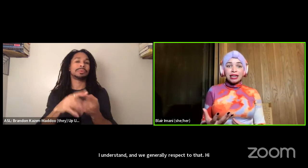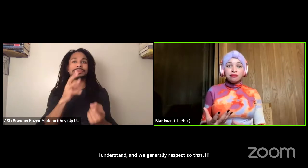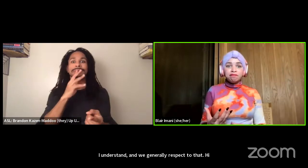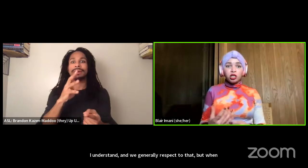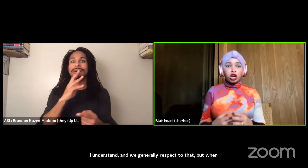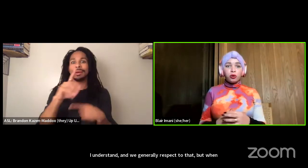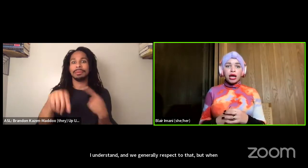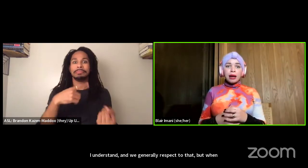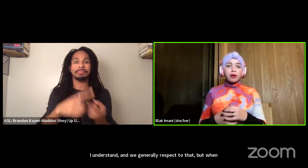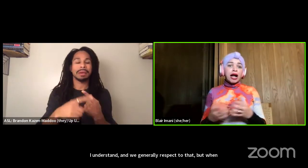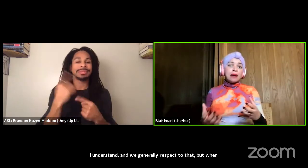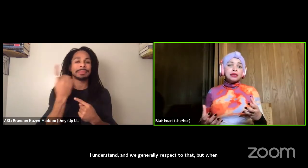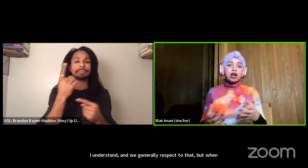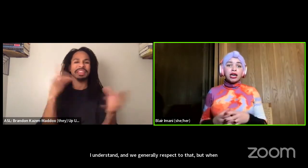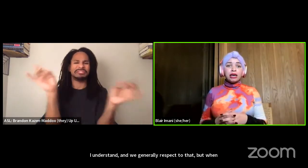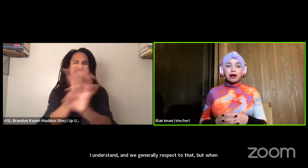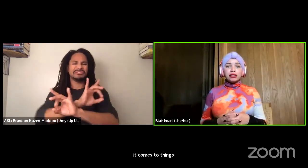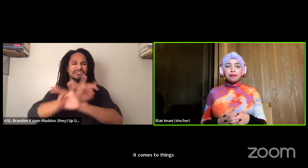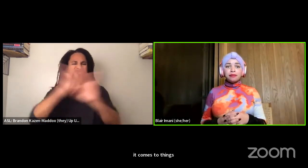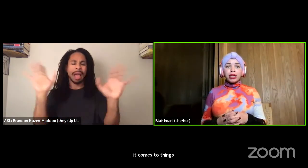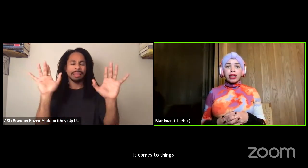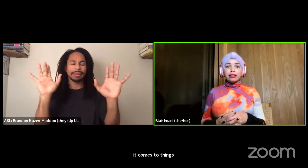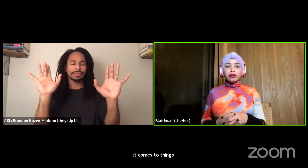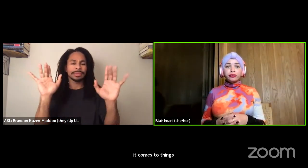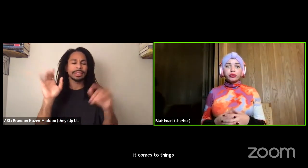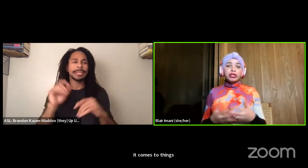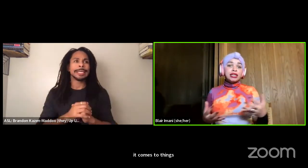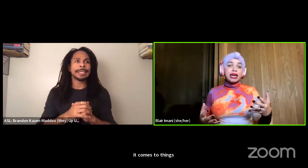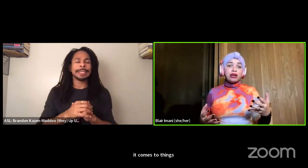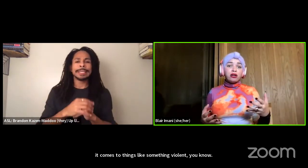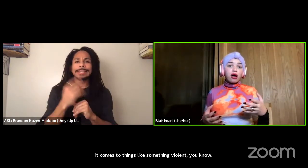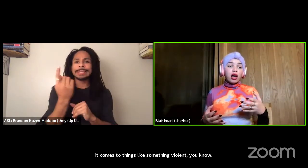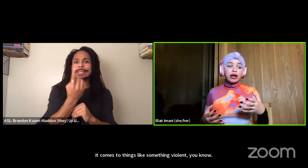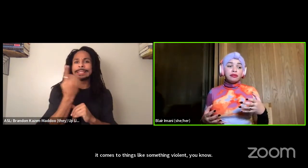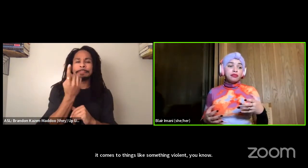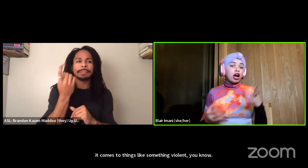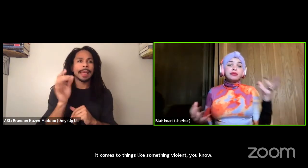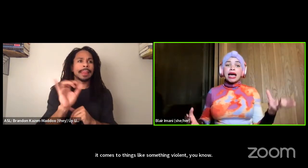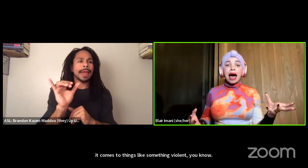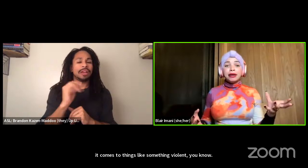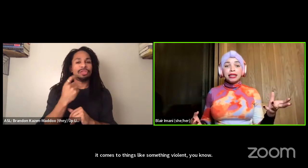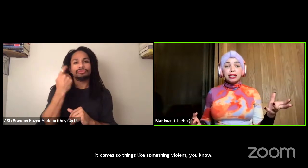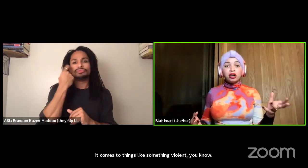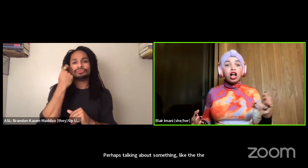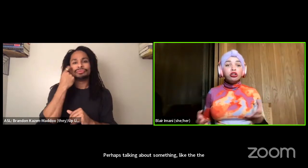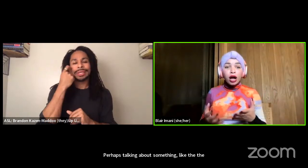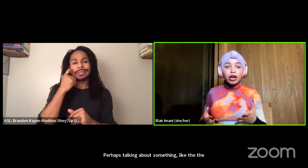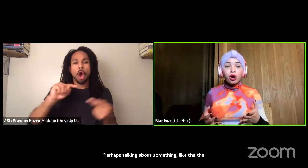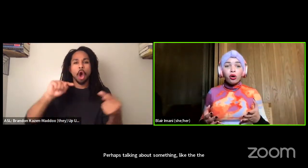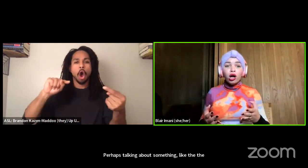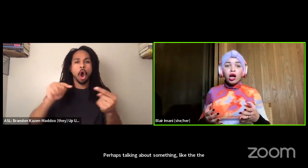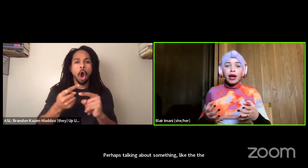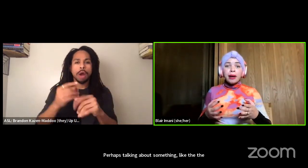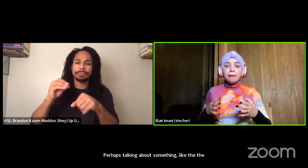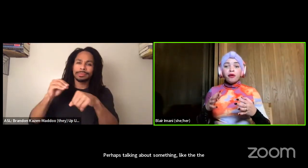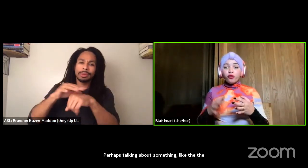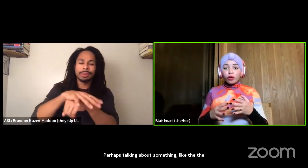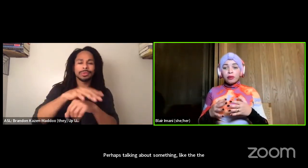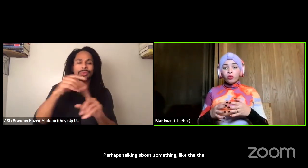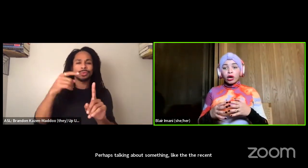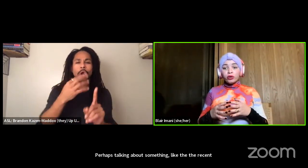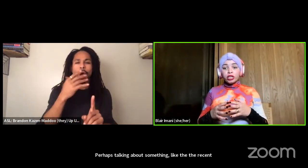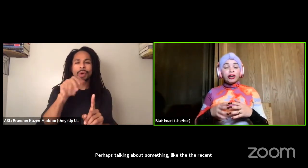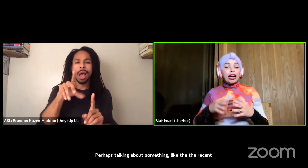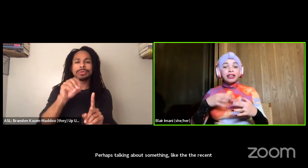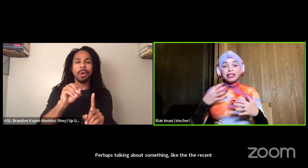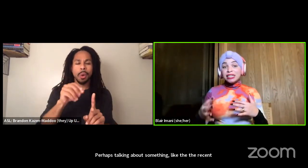something violent, you know, perhaps talking about something like the recent harms that happened in Colorado,